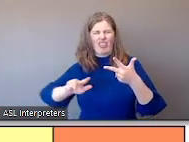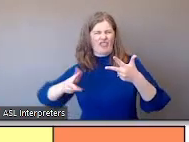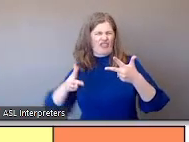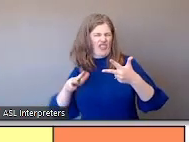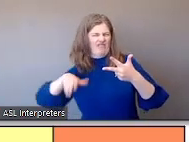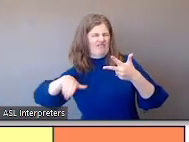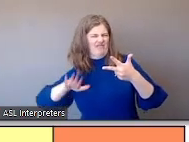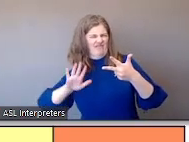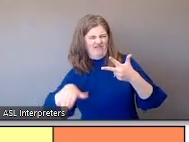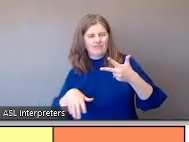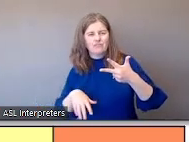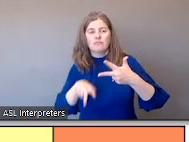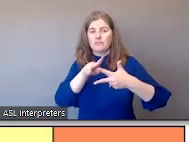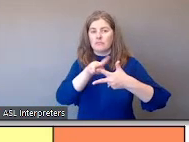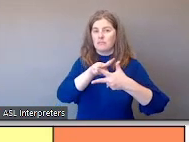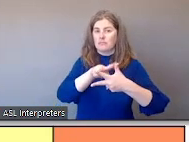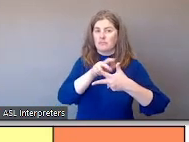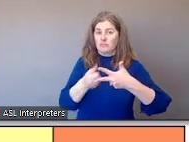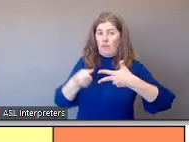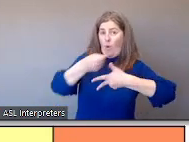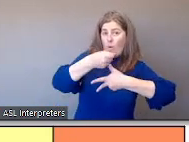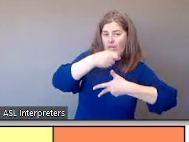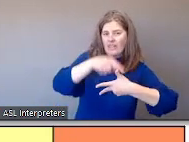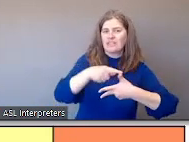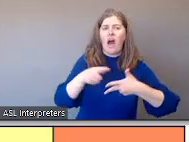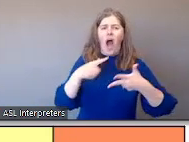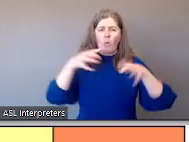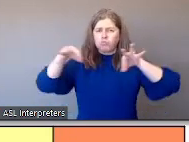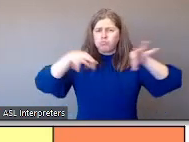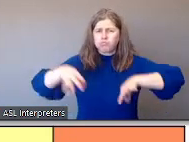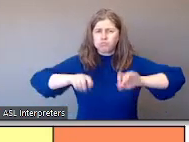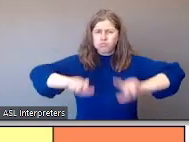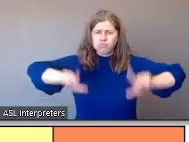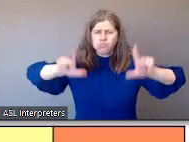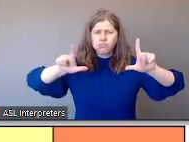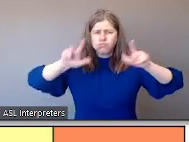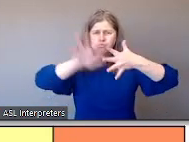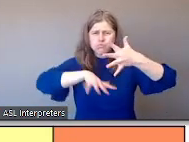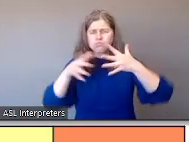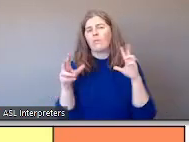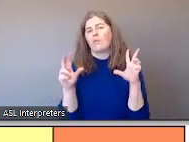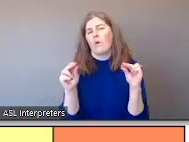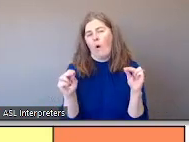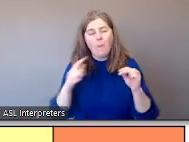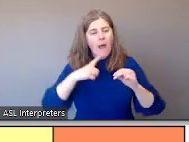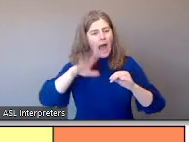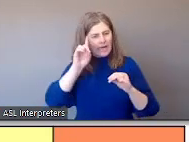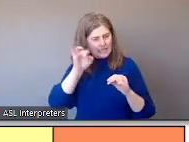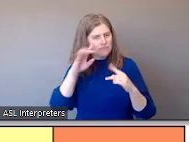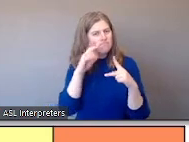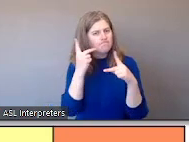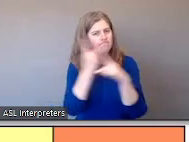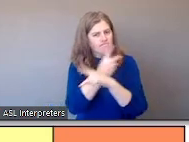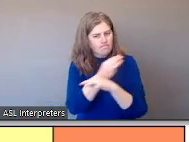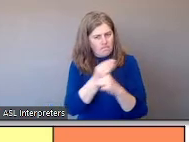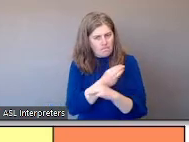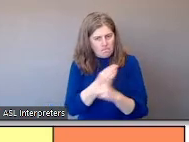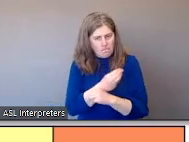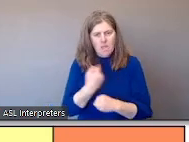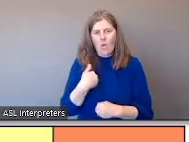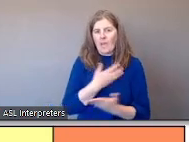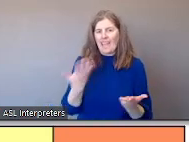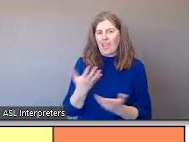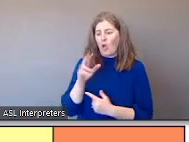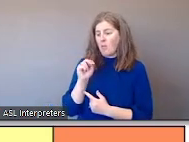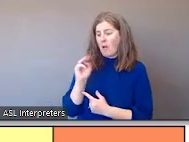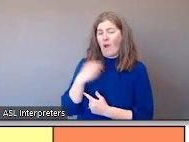now hospital admissions. I'm not going to walk through all of this, but we did do the math for you. In New Mexico, we have 2.1 million people,